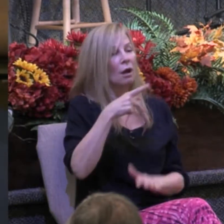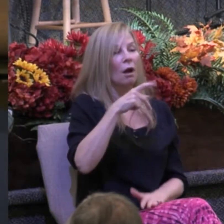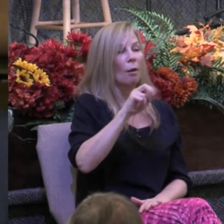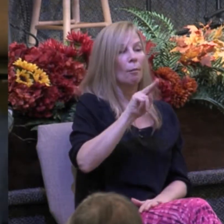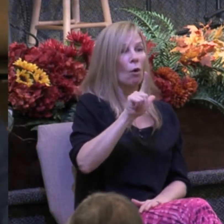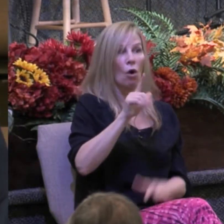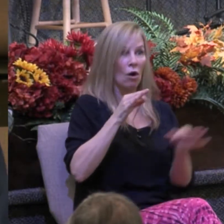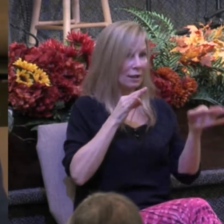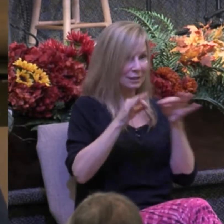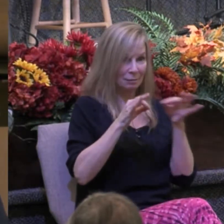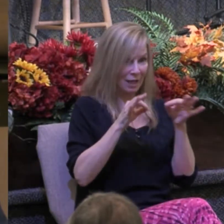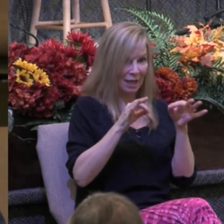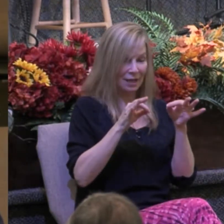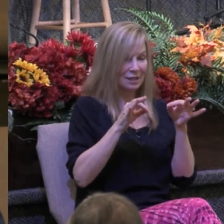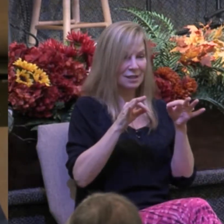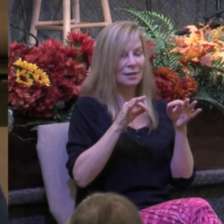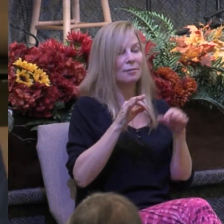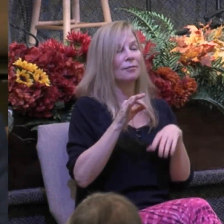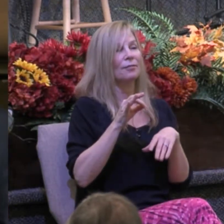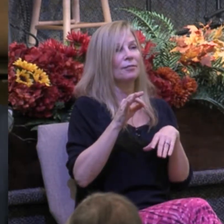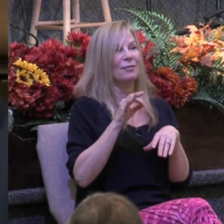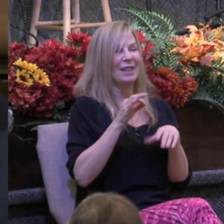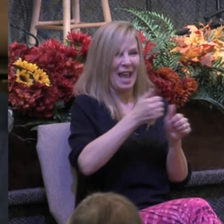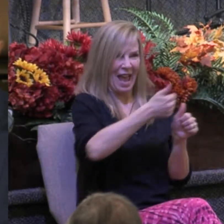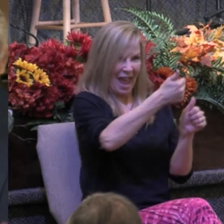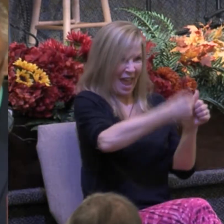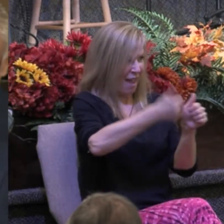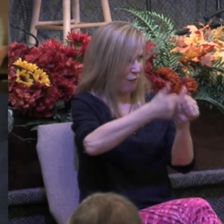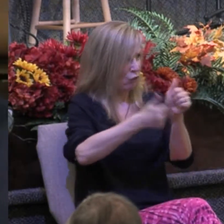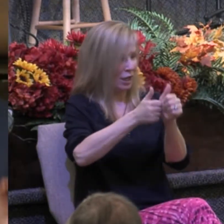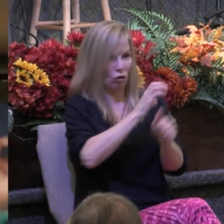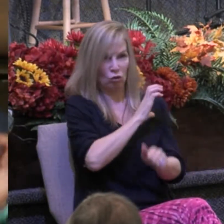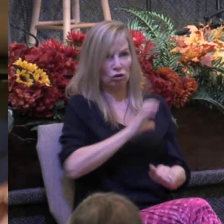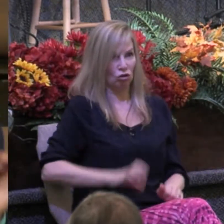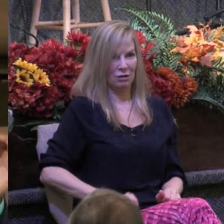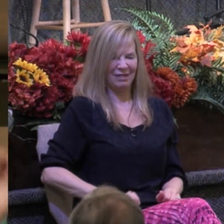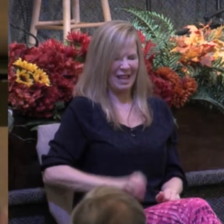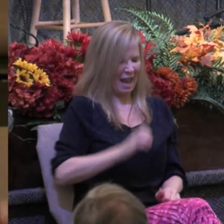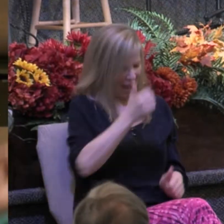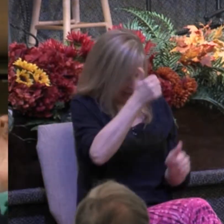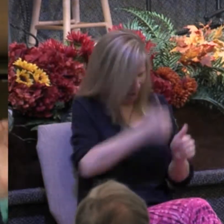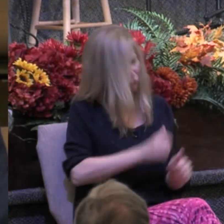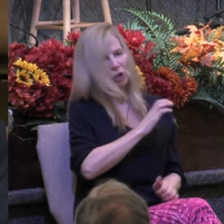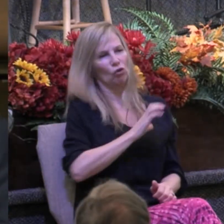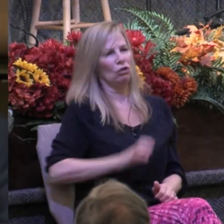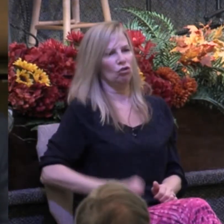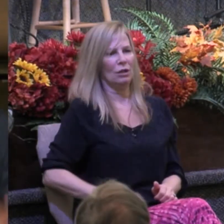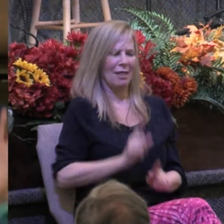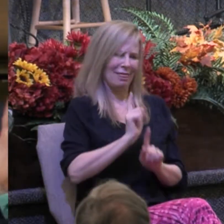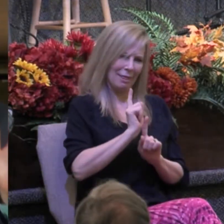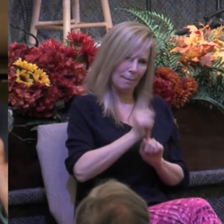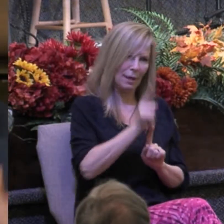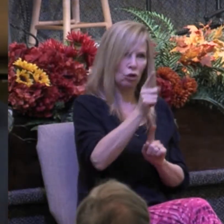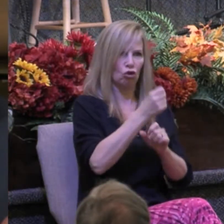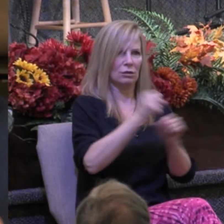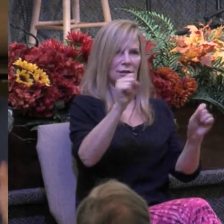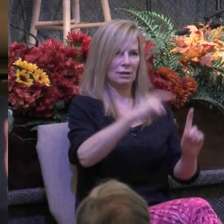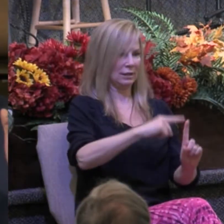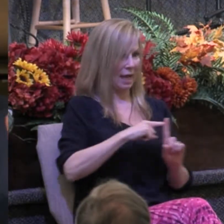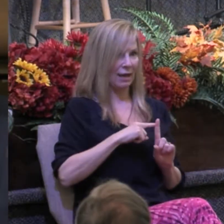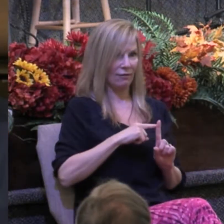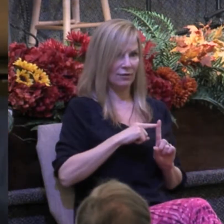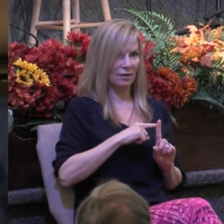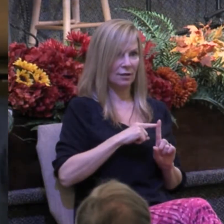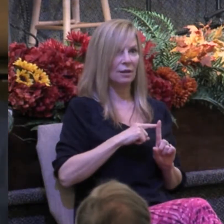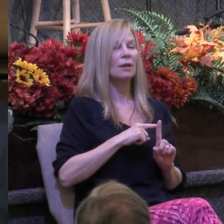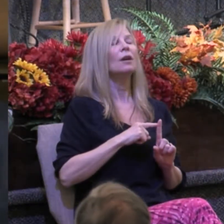is that every single Christian, at the moment of their salvation, is baptized